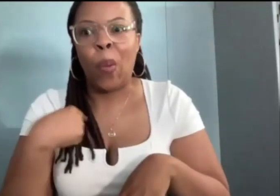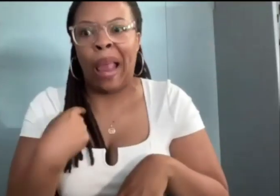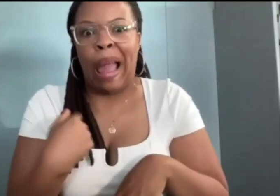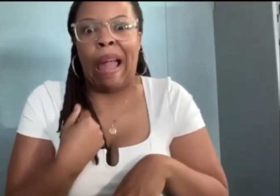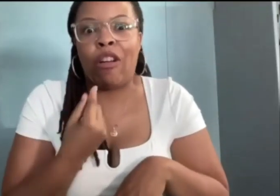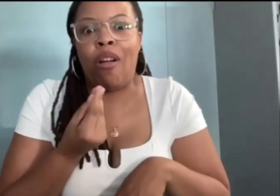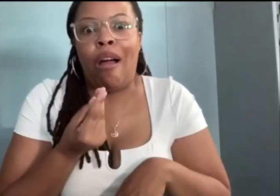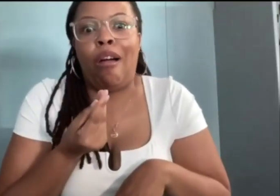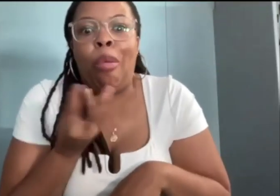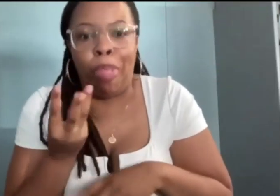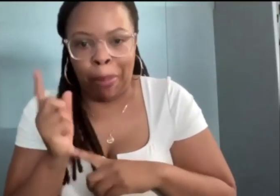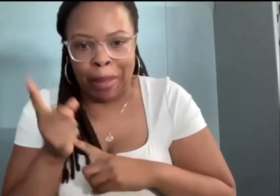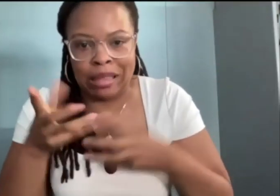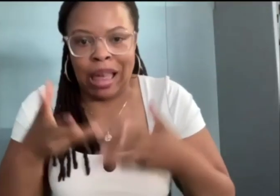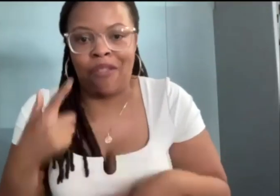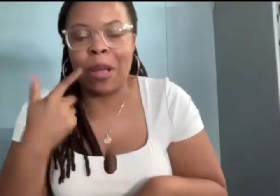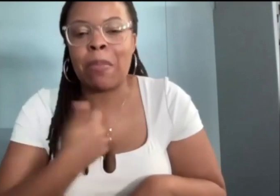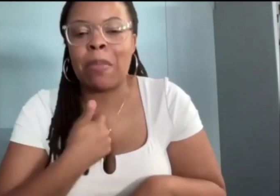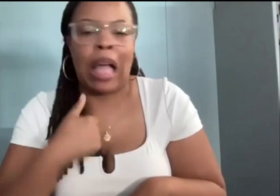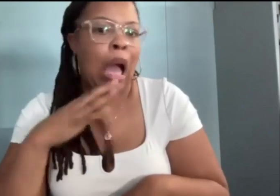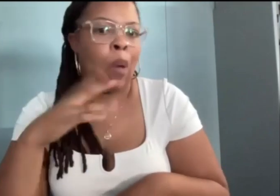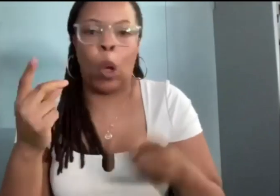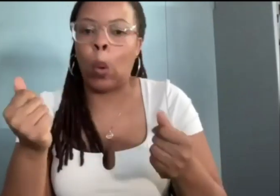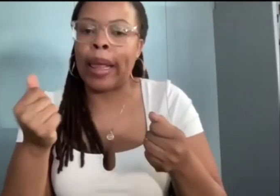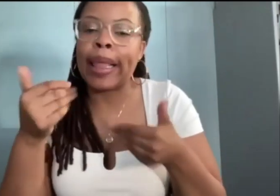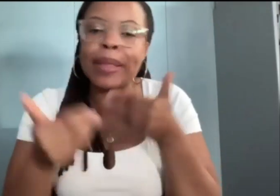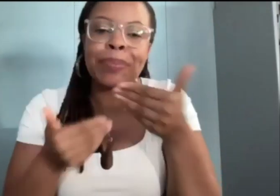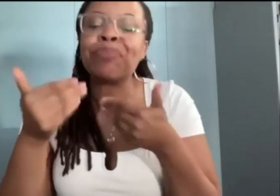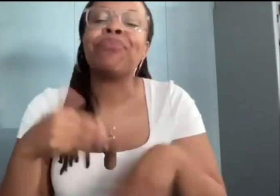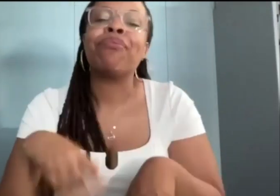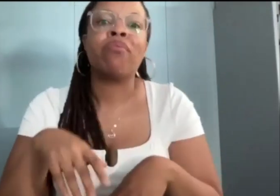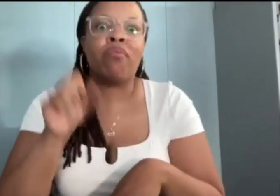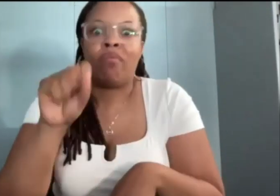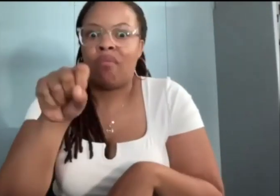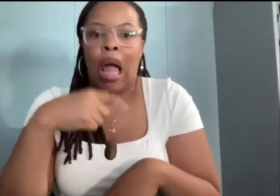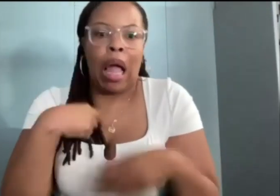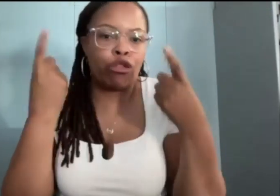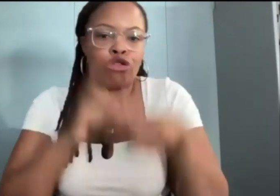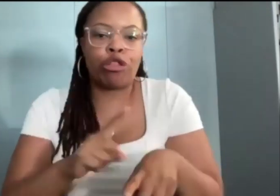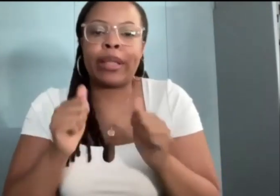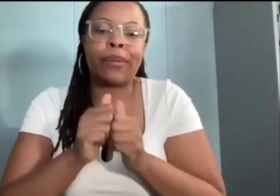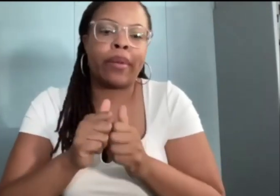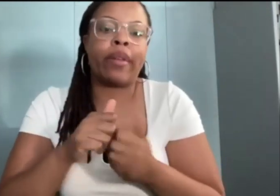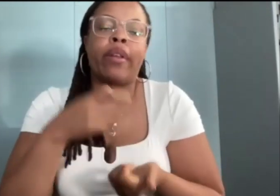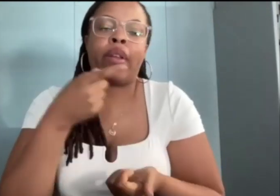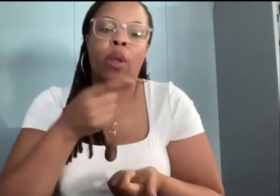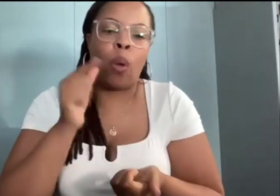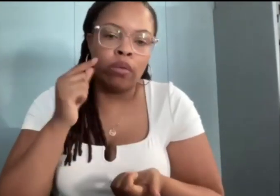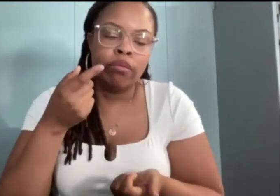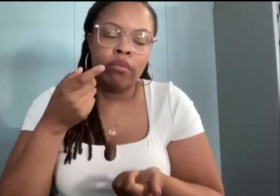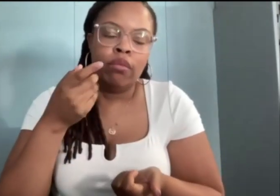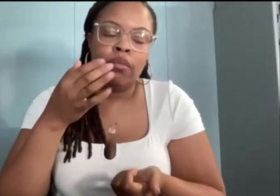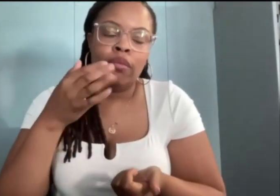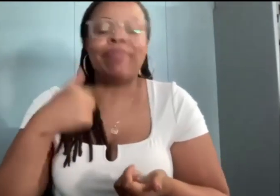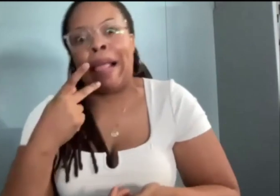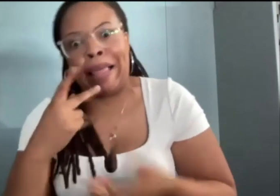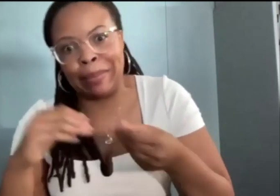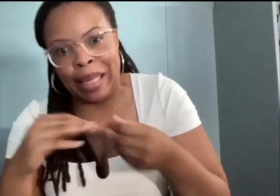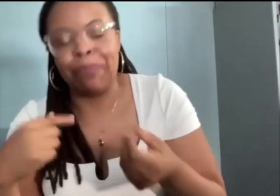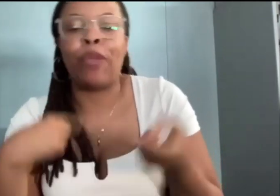Akila. Well, I have a few minutes left in this segment. I'll just quickly share my experience. I agree with what Dr.